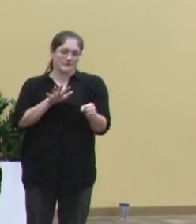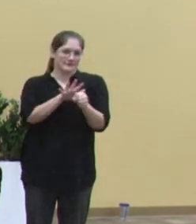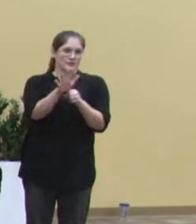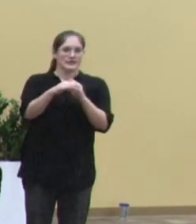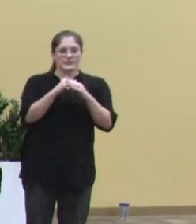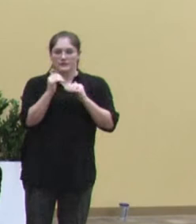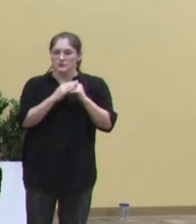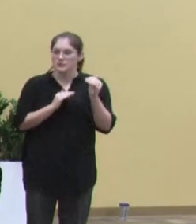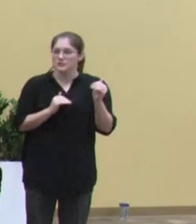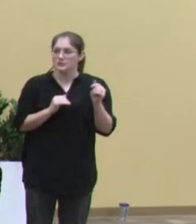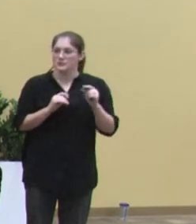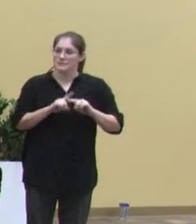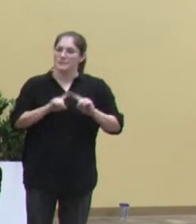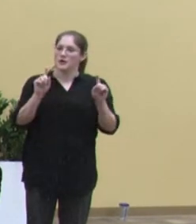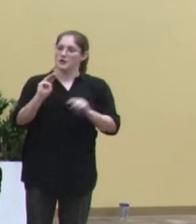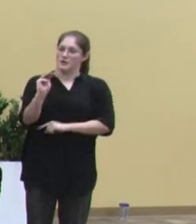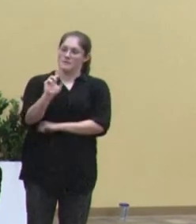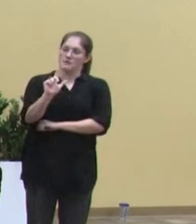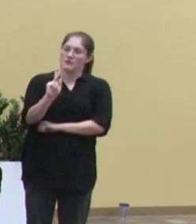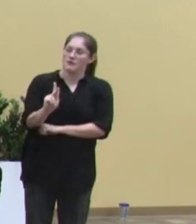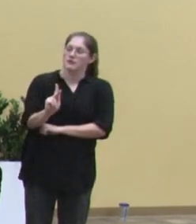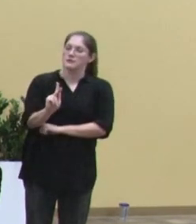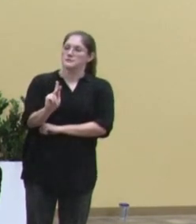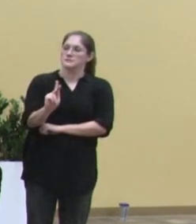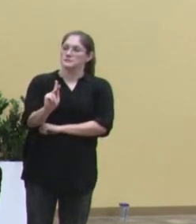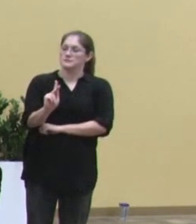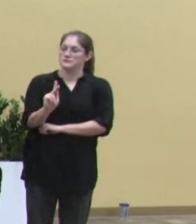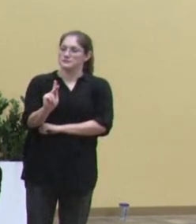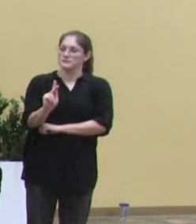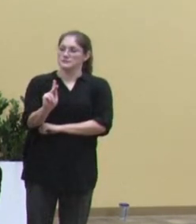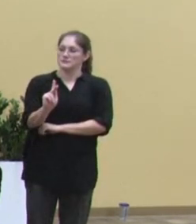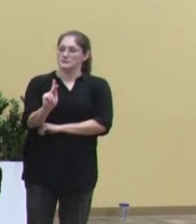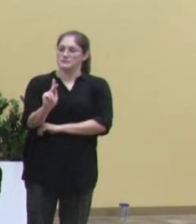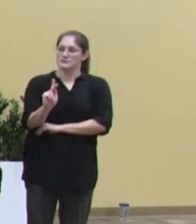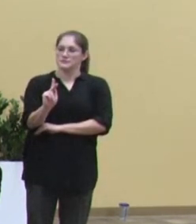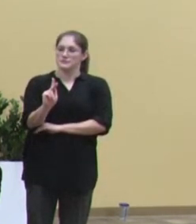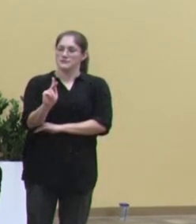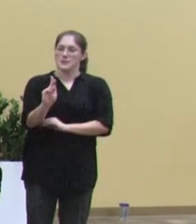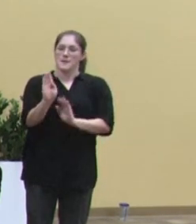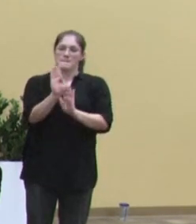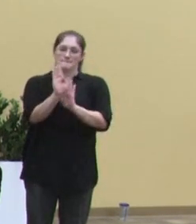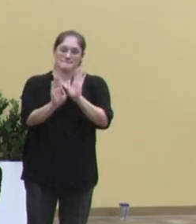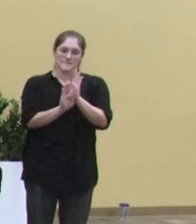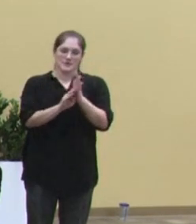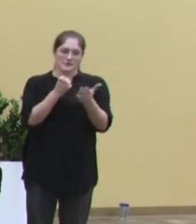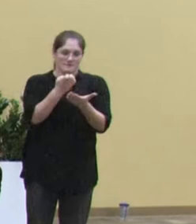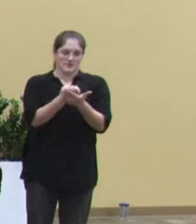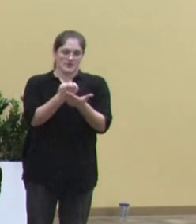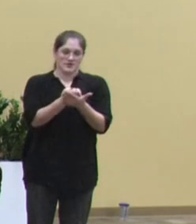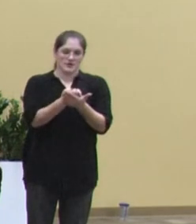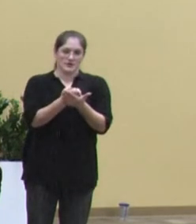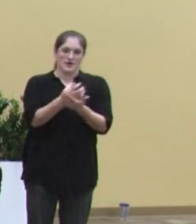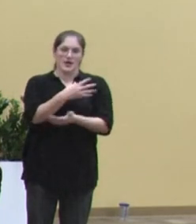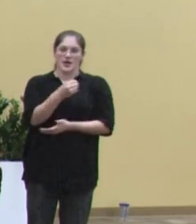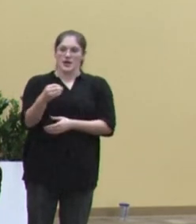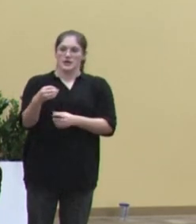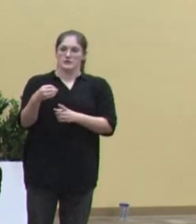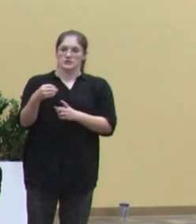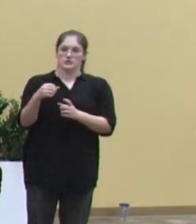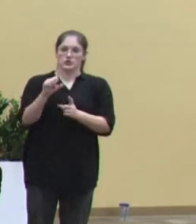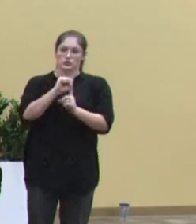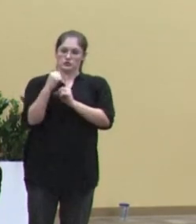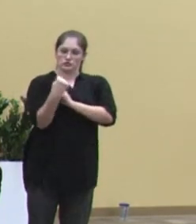totally comfortable, but Martin Luther King Jr.'s Bill of Economic and Social